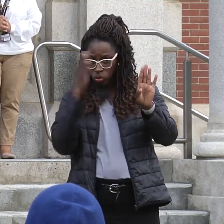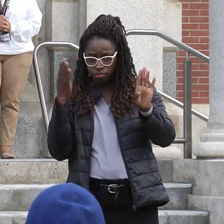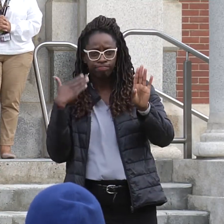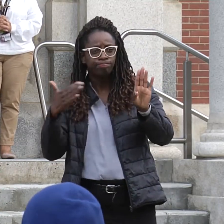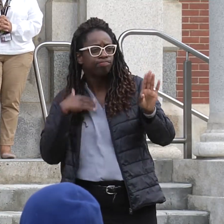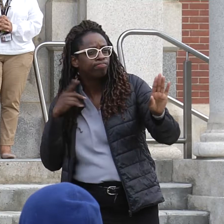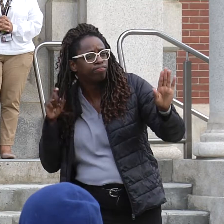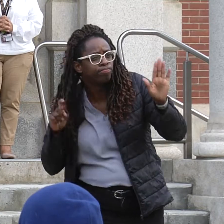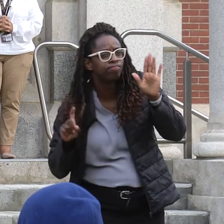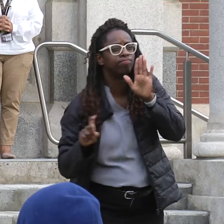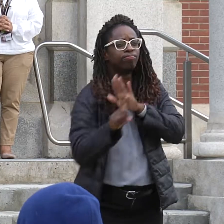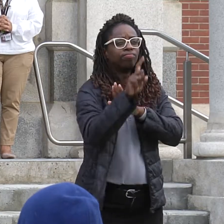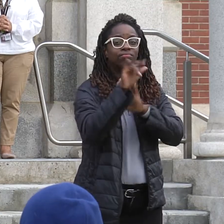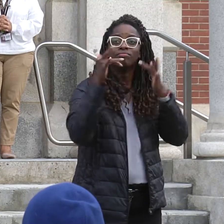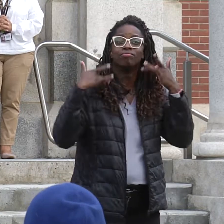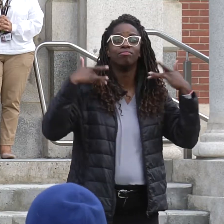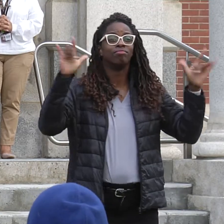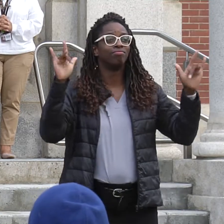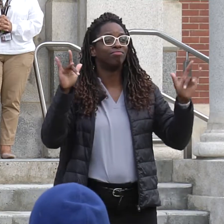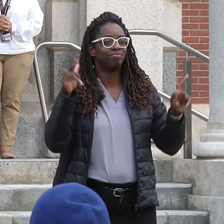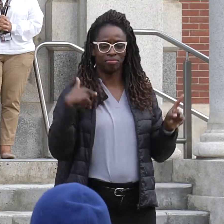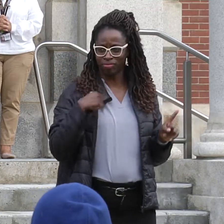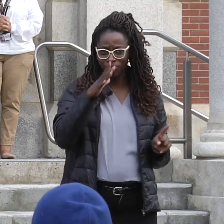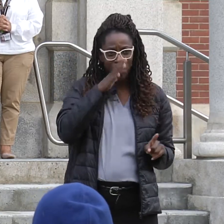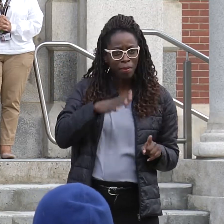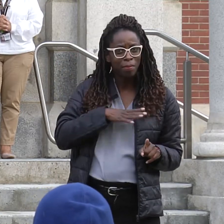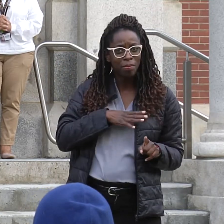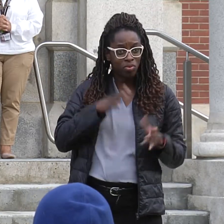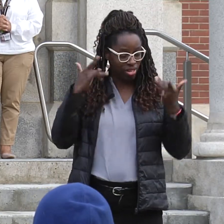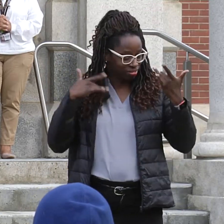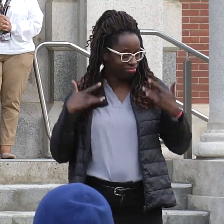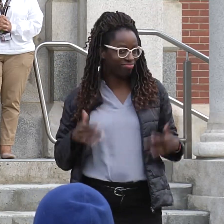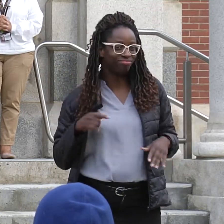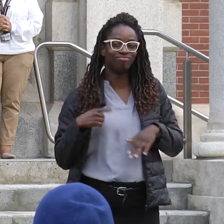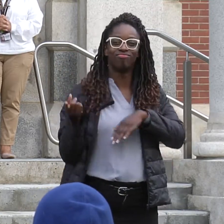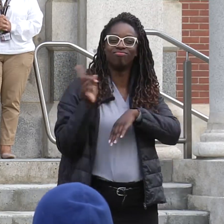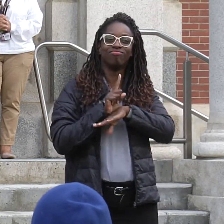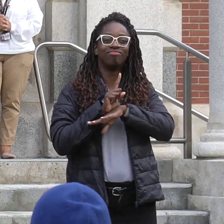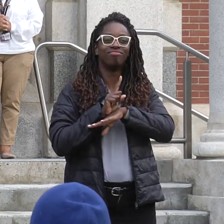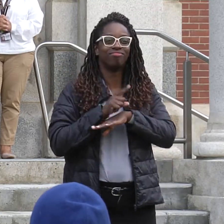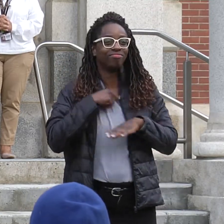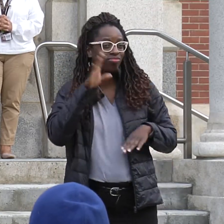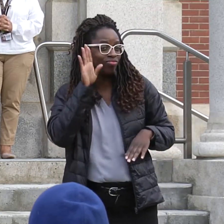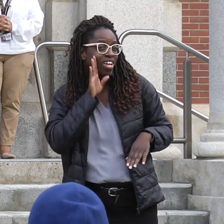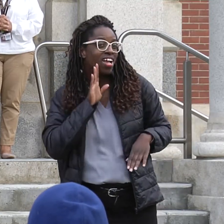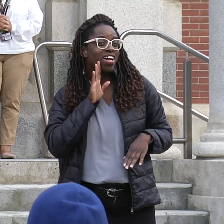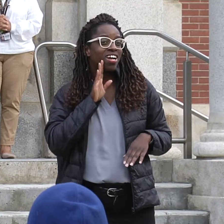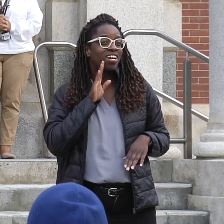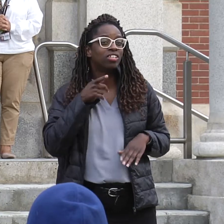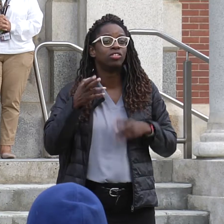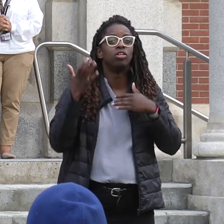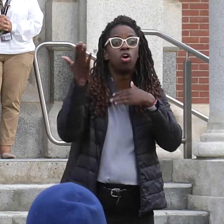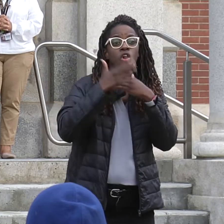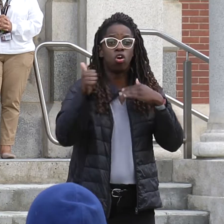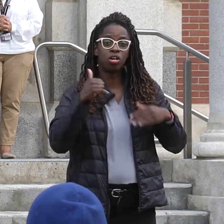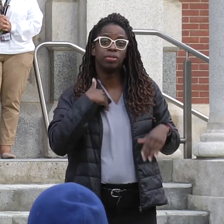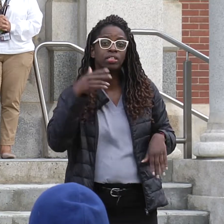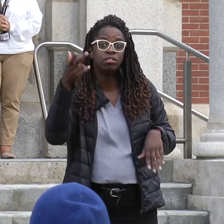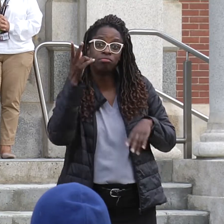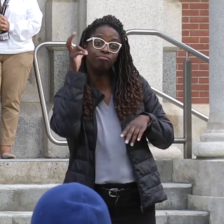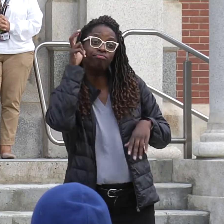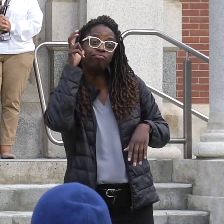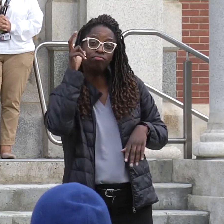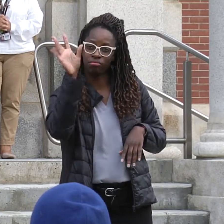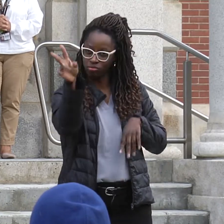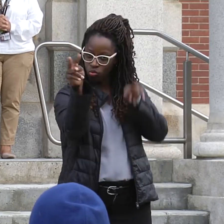in all of my femininity and in this brown shade of black and be heard out. Then be heard as I speak,